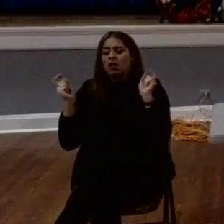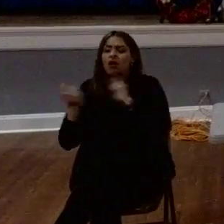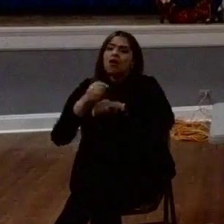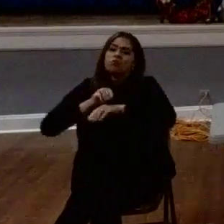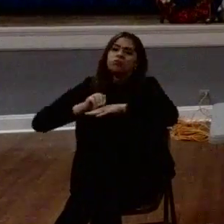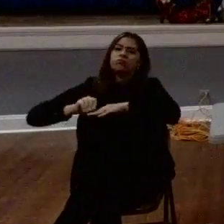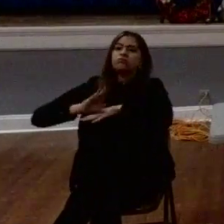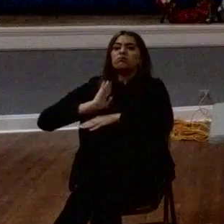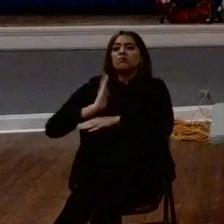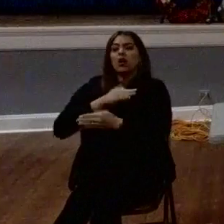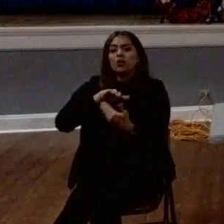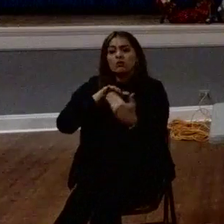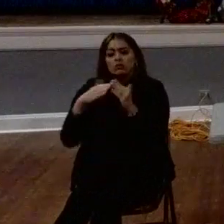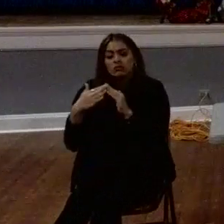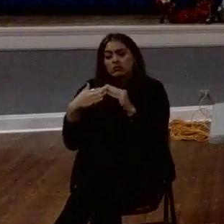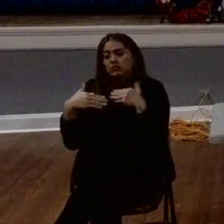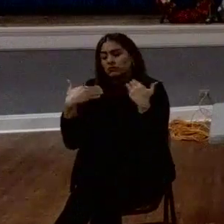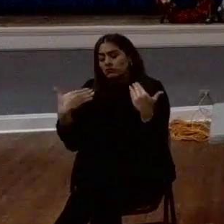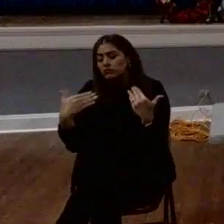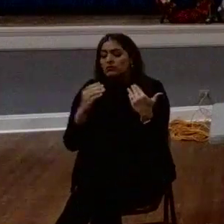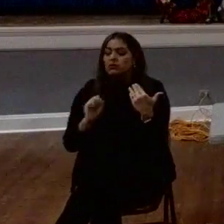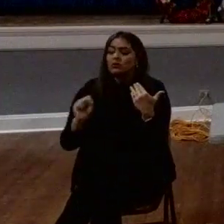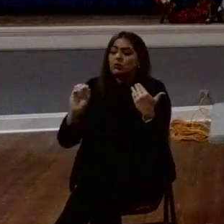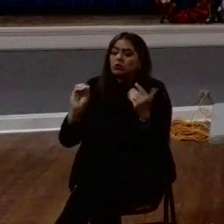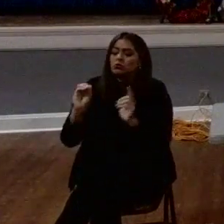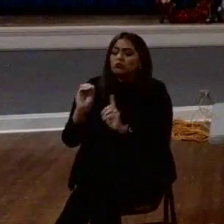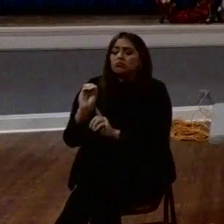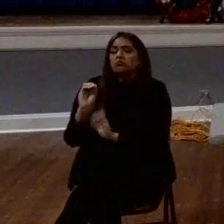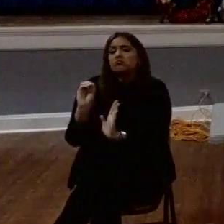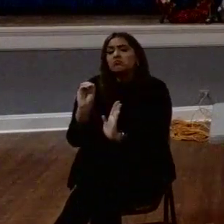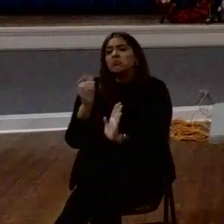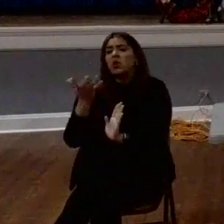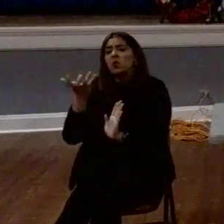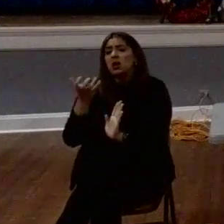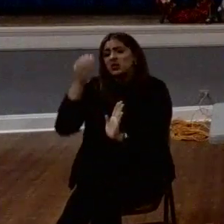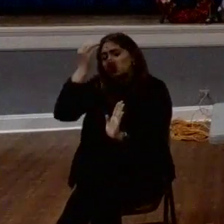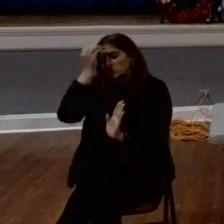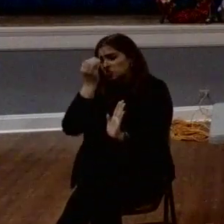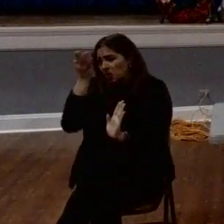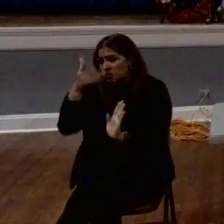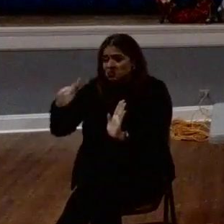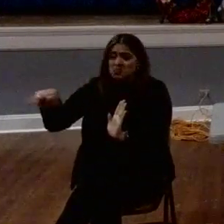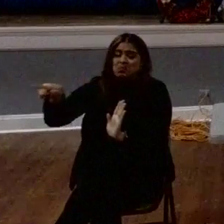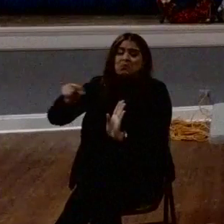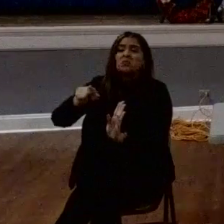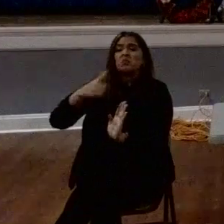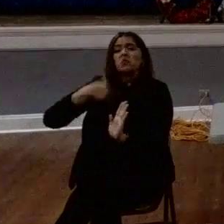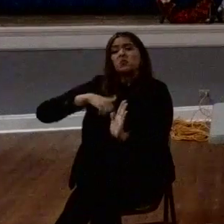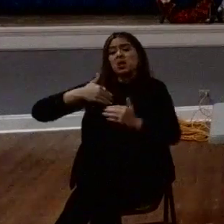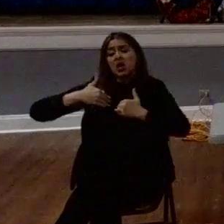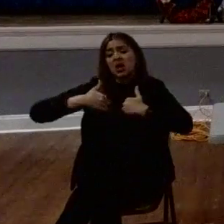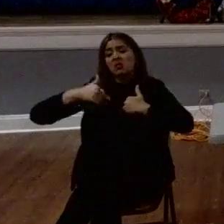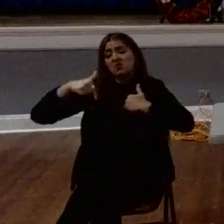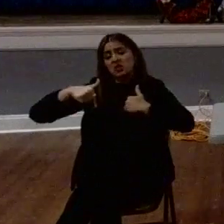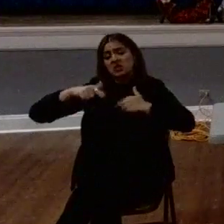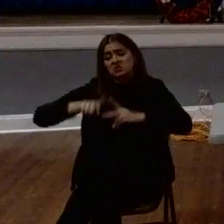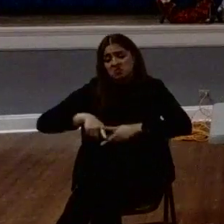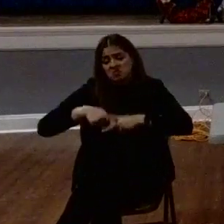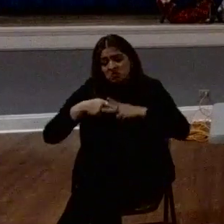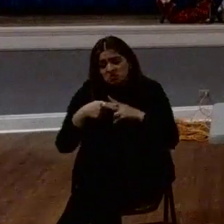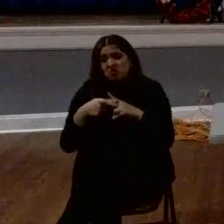community. So I just wanted to let y'all know that we have this initiative